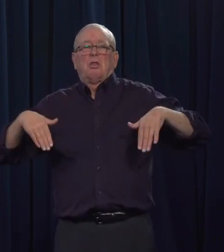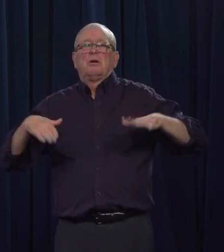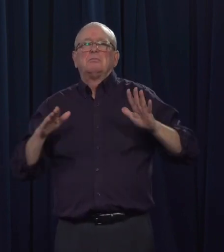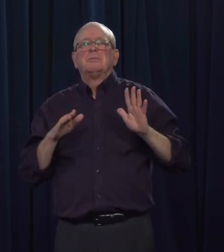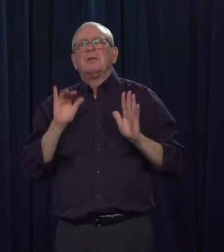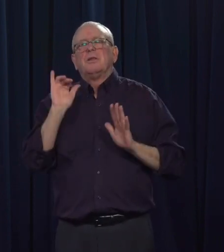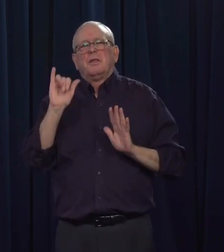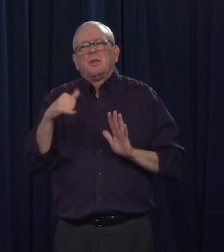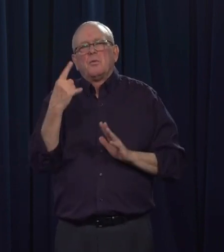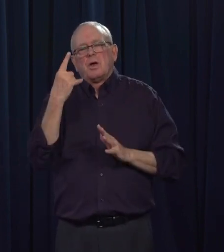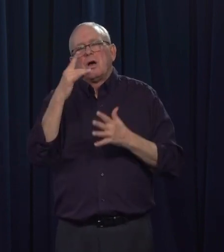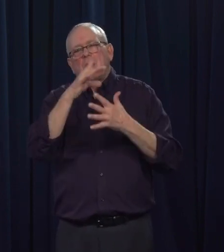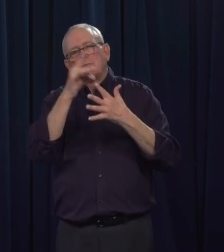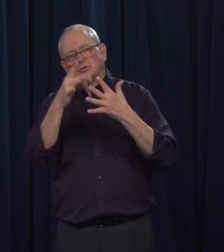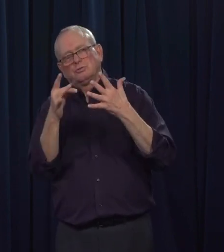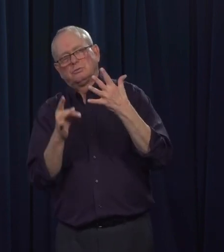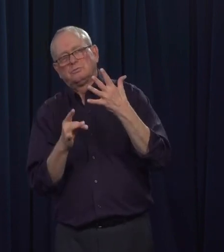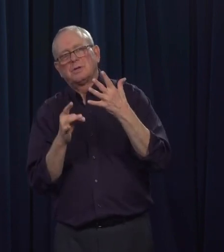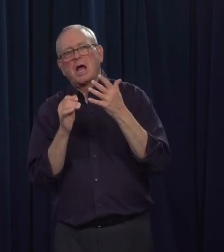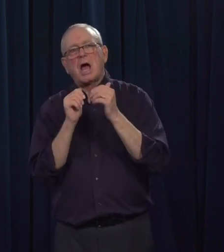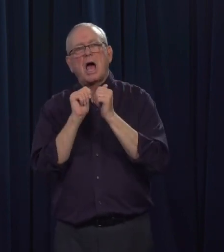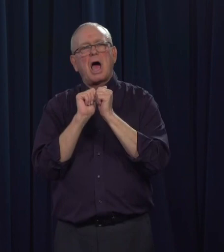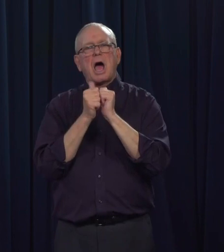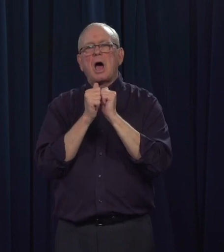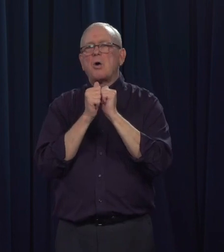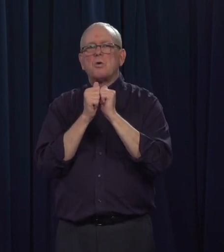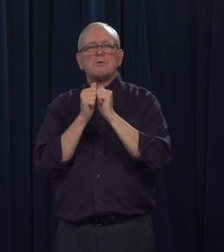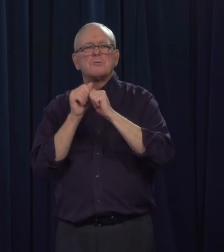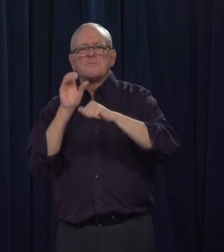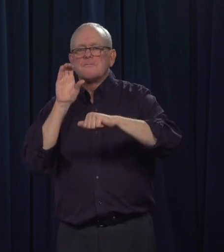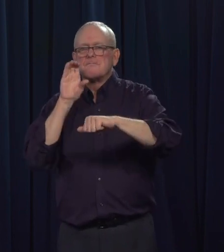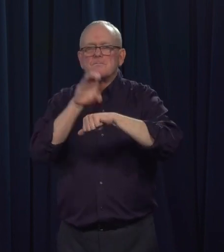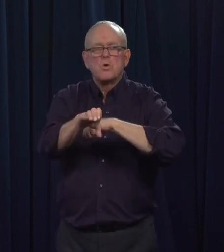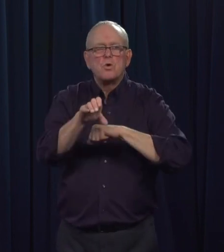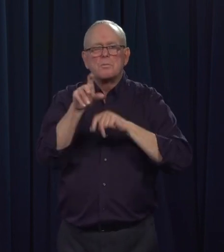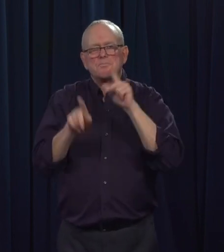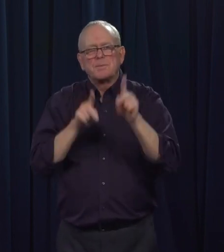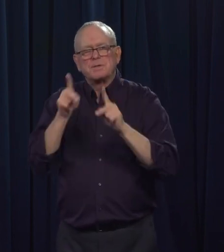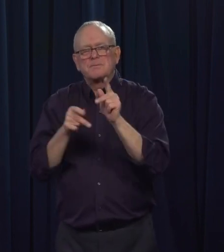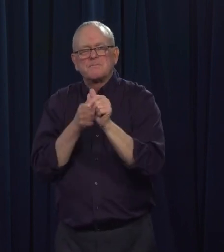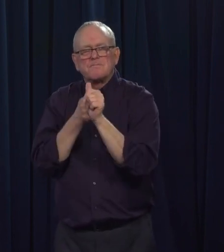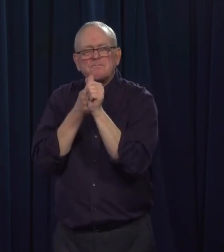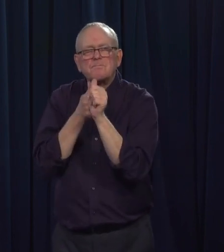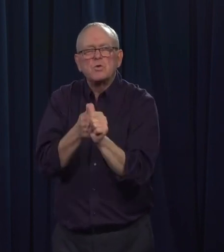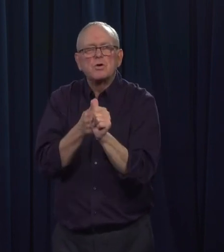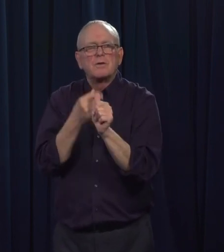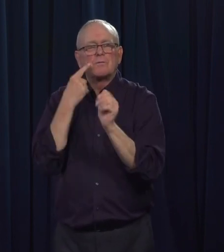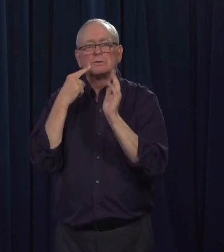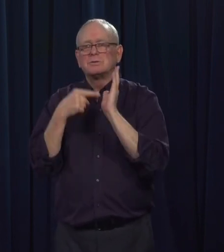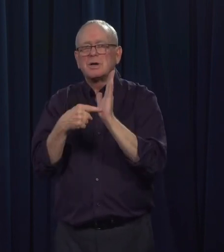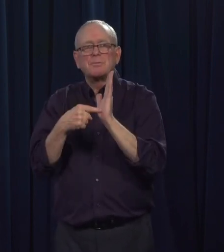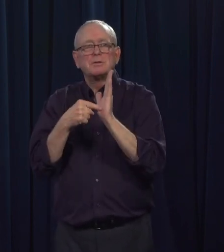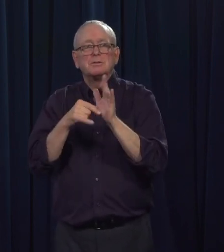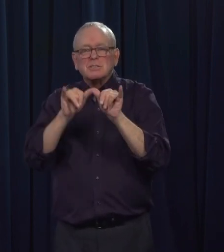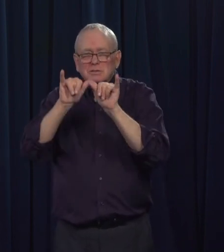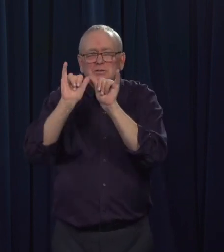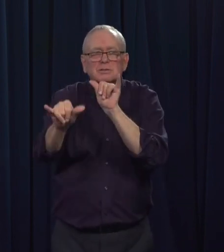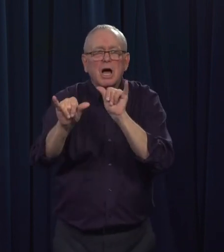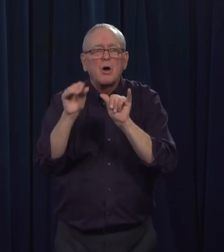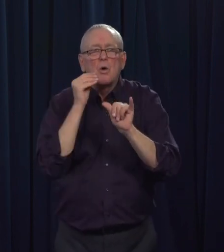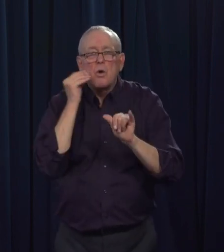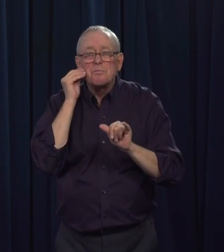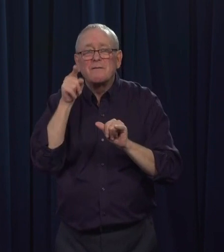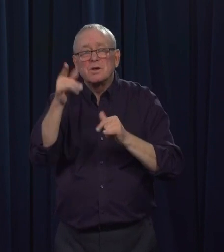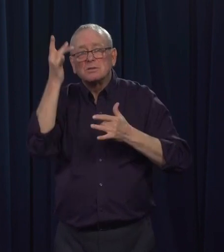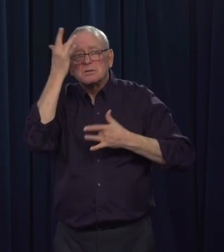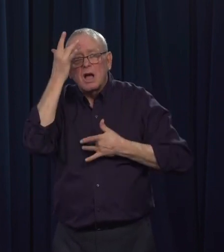do we enforce some of these different measures that we've put in place, like the self-isolating. But maybe we can get back to you on, again, I